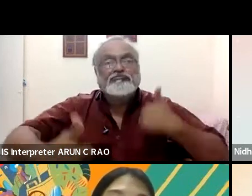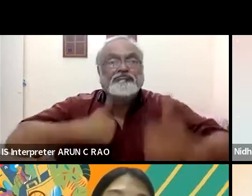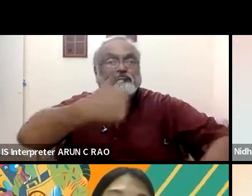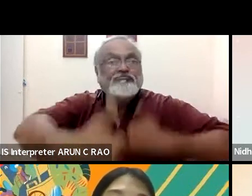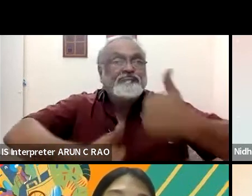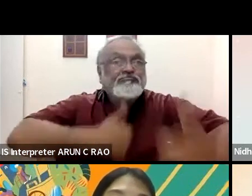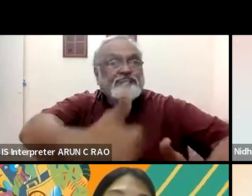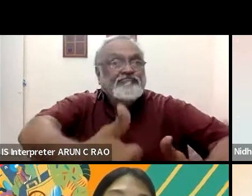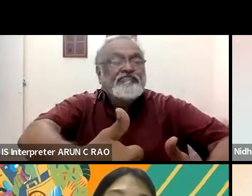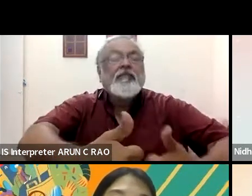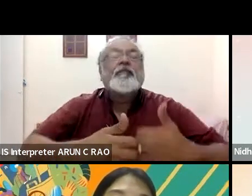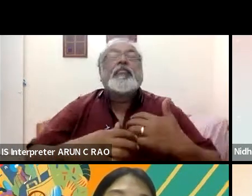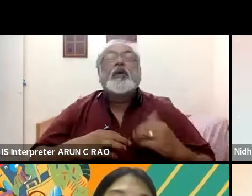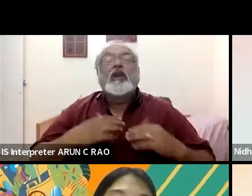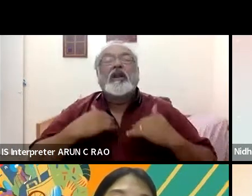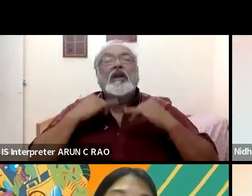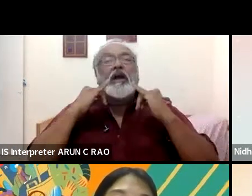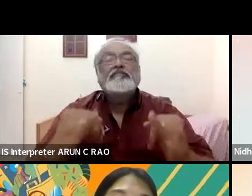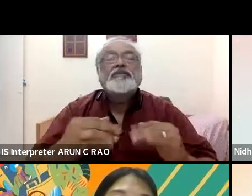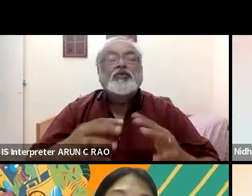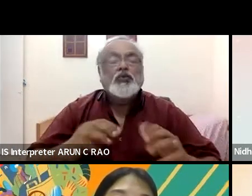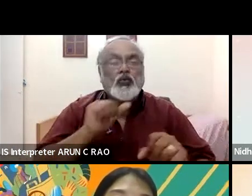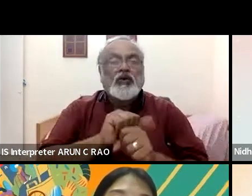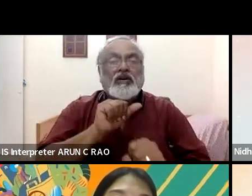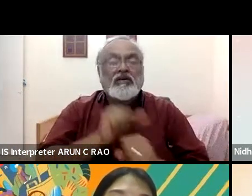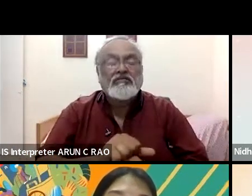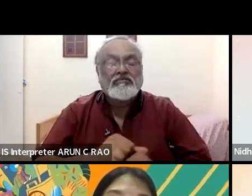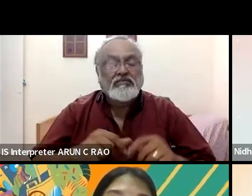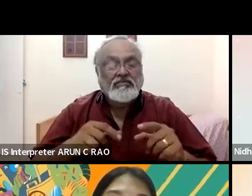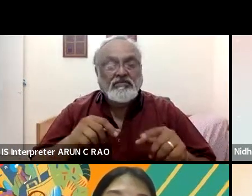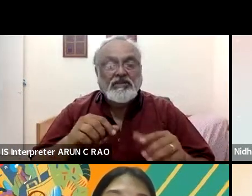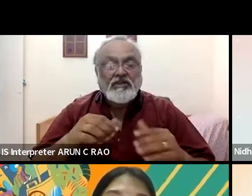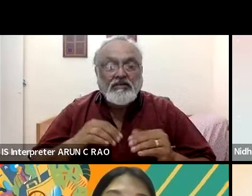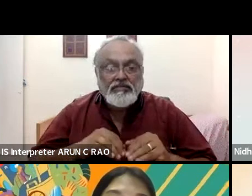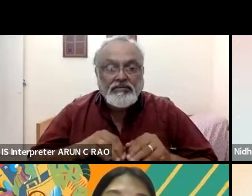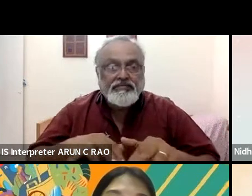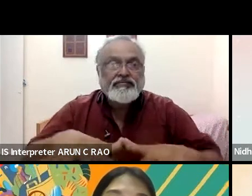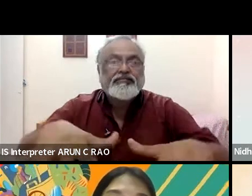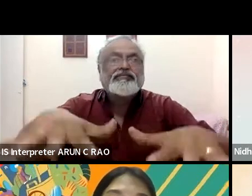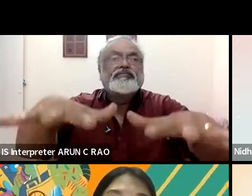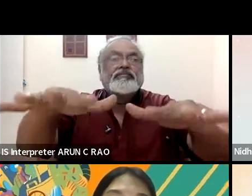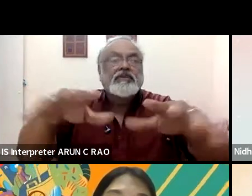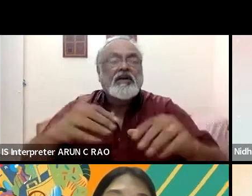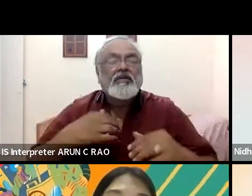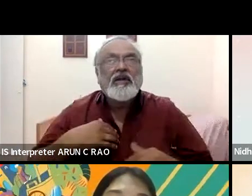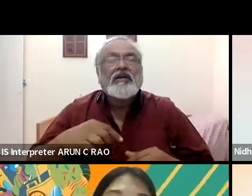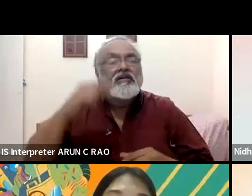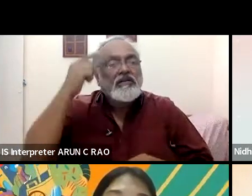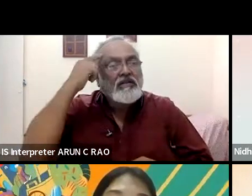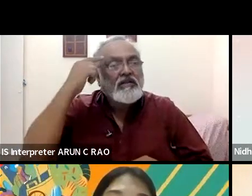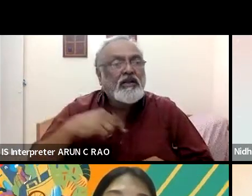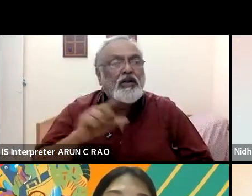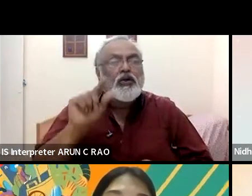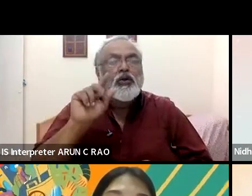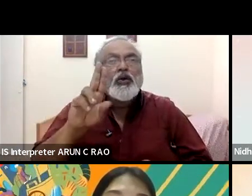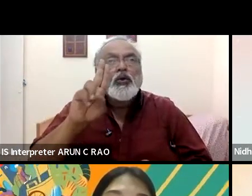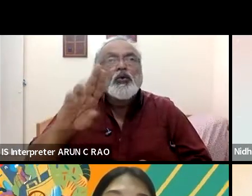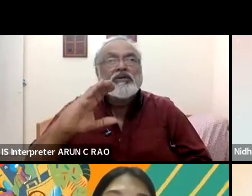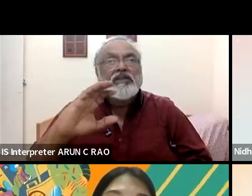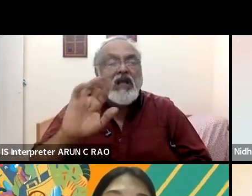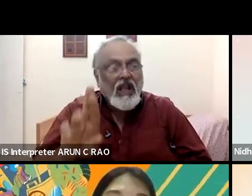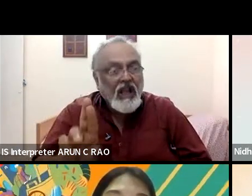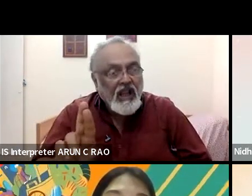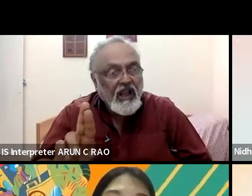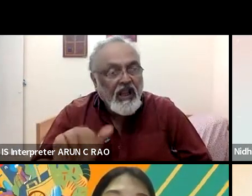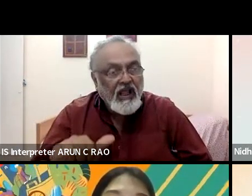in a relatively small way through our master's course that we teach at UCL, University College London. We see our alumni,